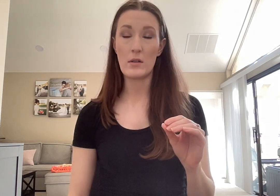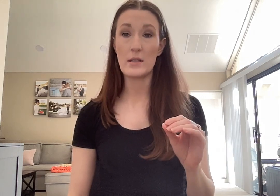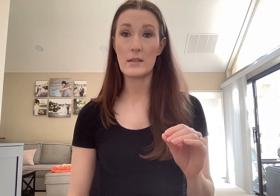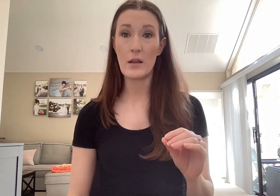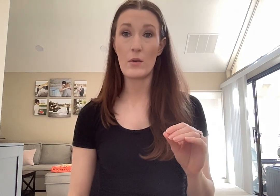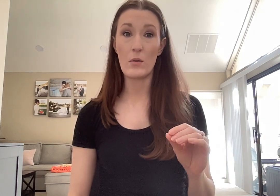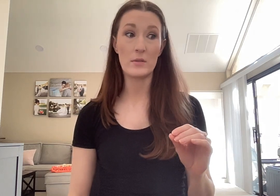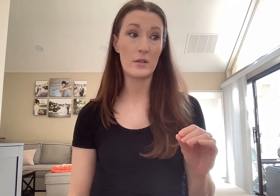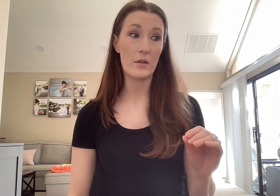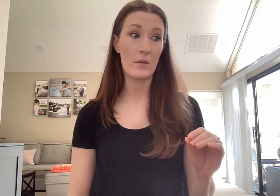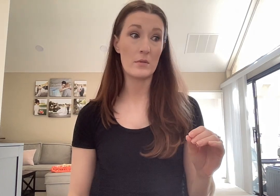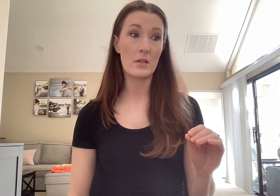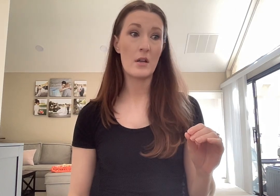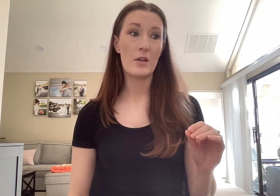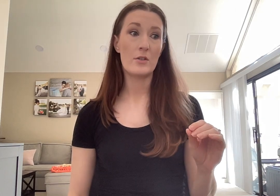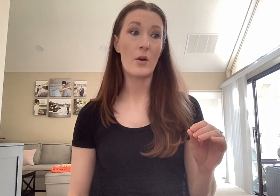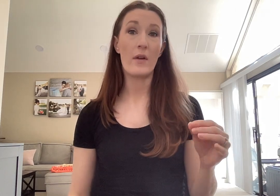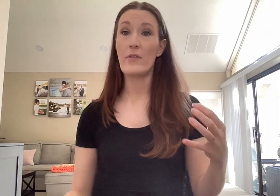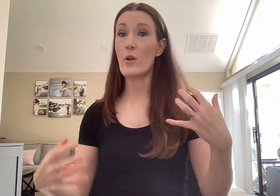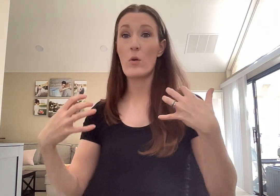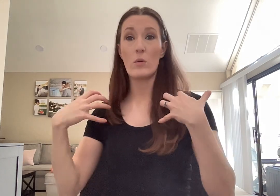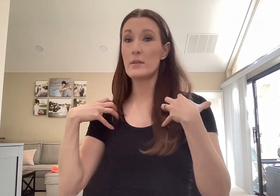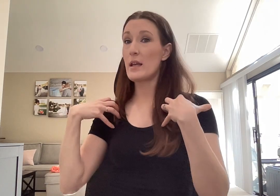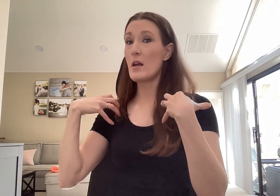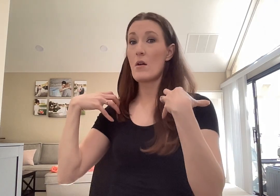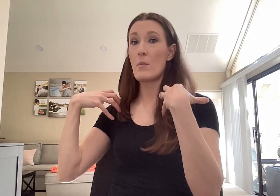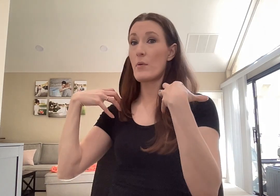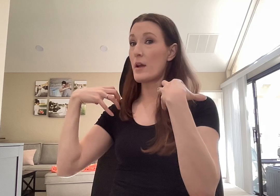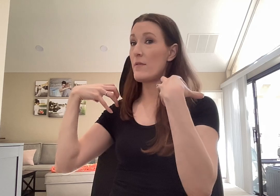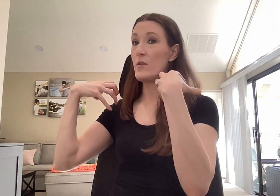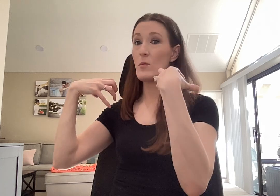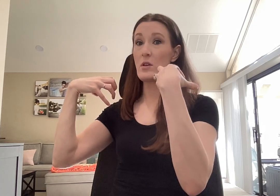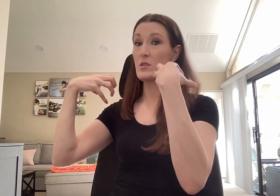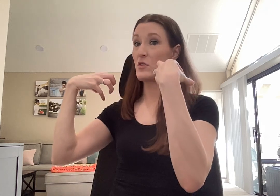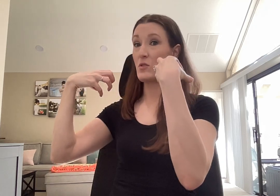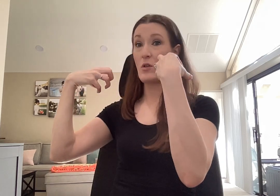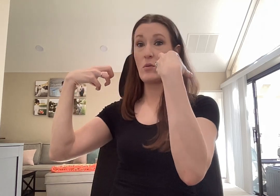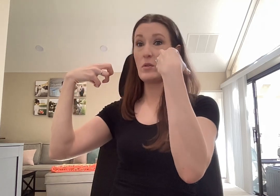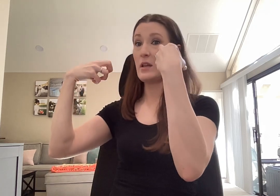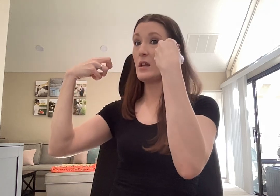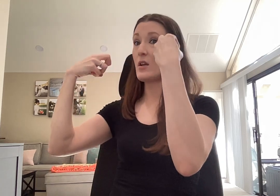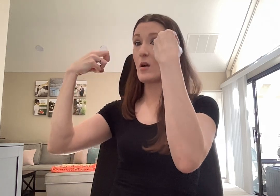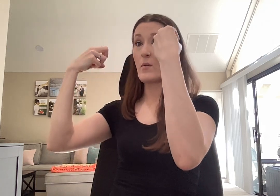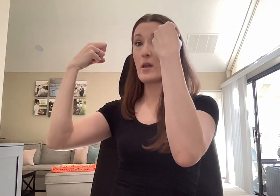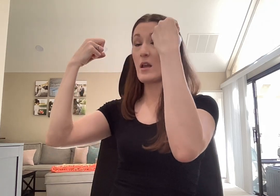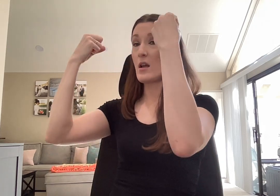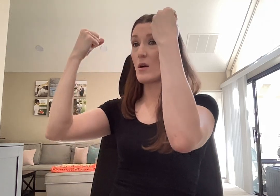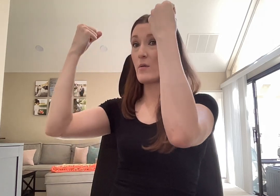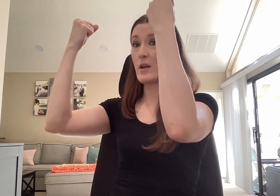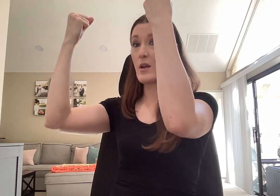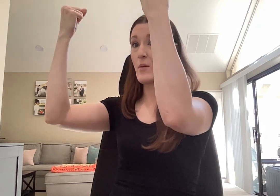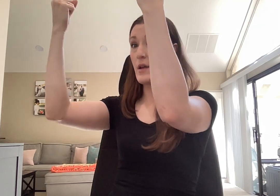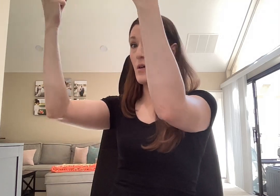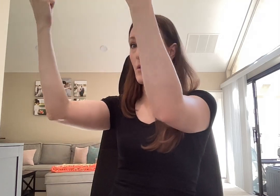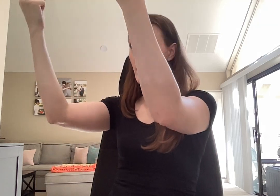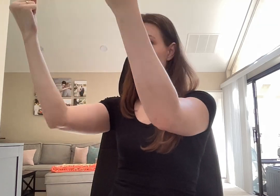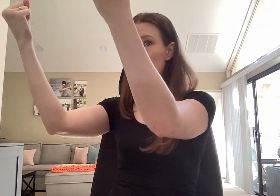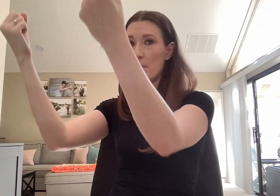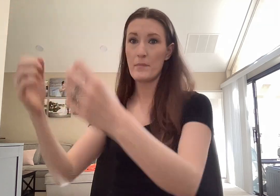the singer holds the notes. So if they're holding it on brave, you are slowly going all the way up.